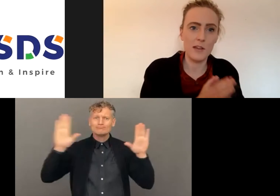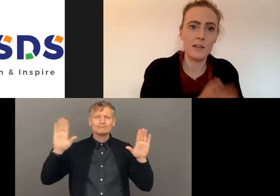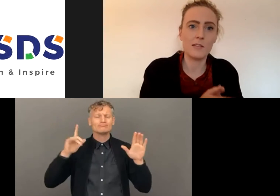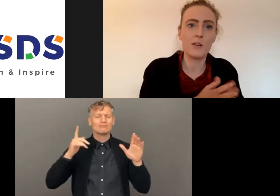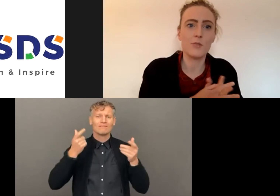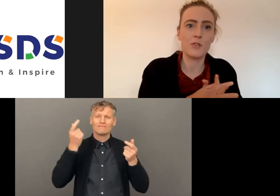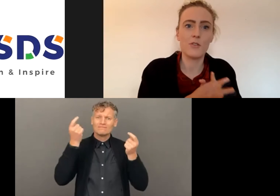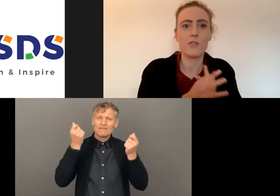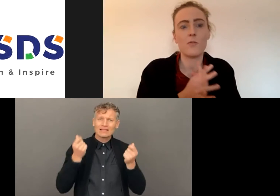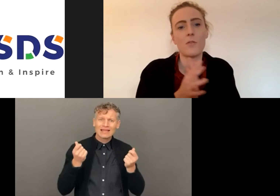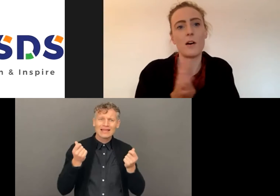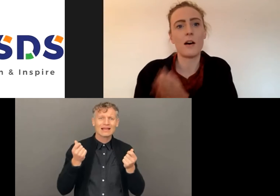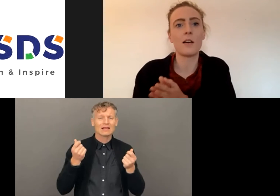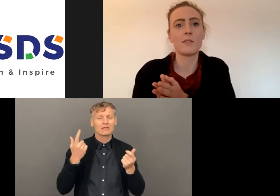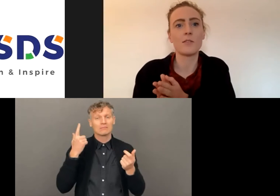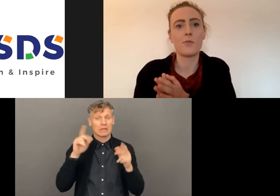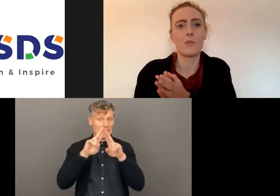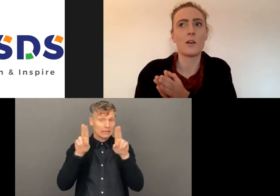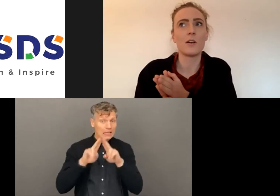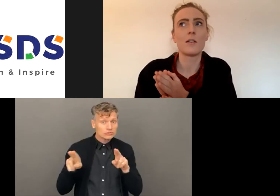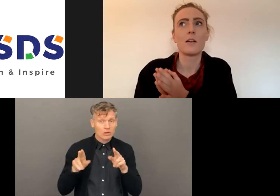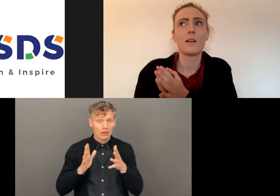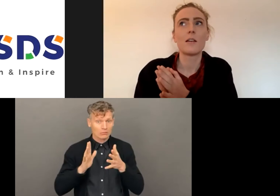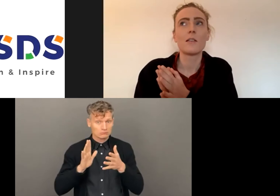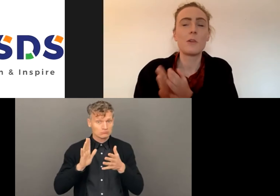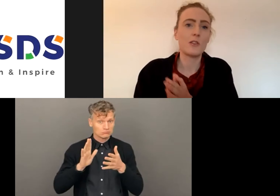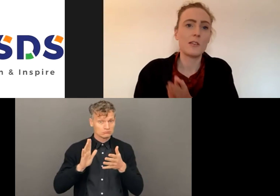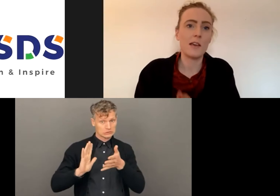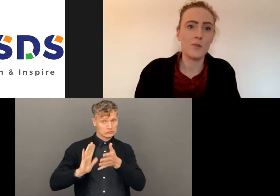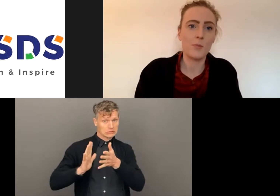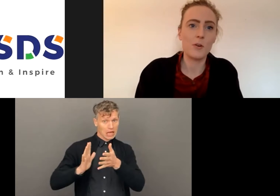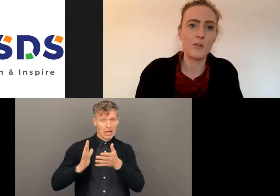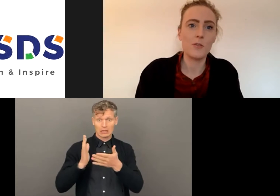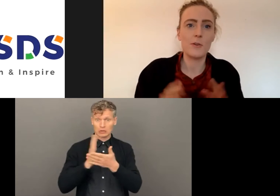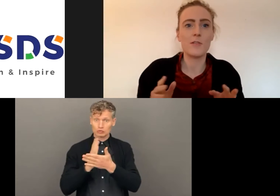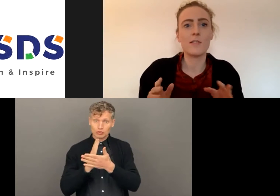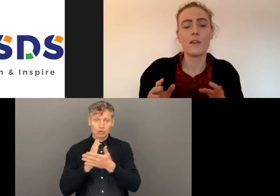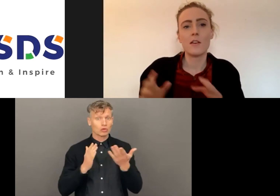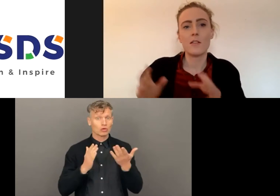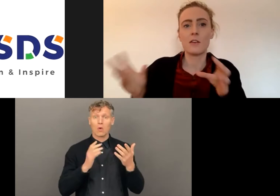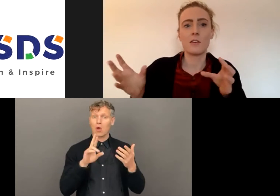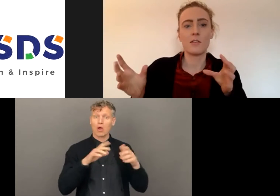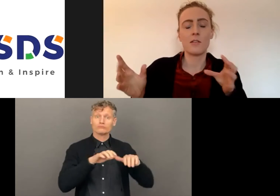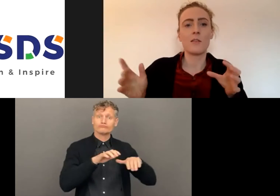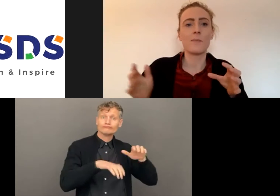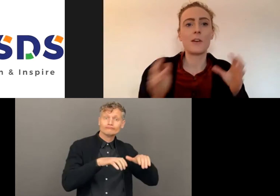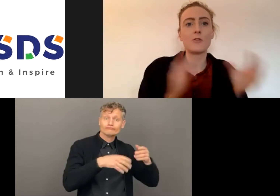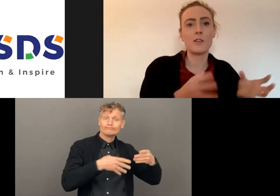international sign interpreters and for speech-to-text reporters, because